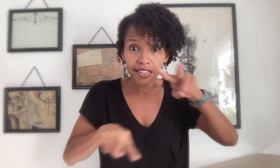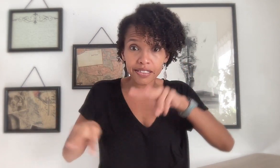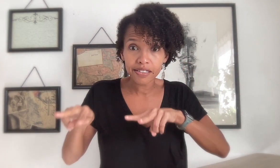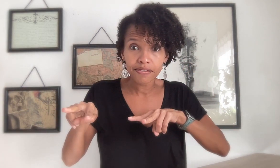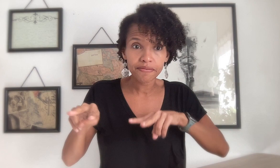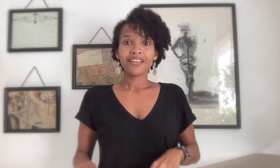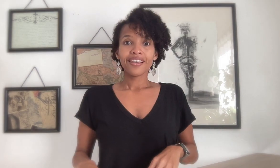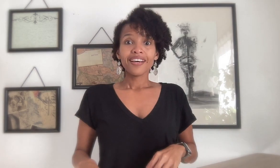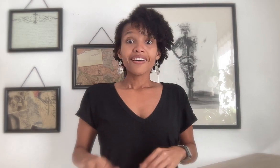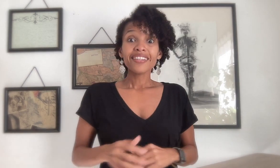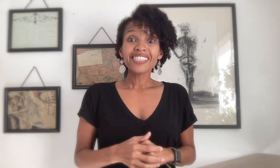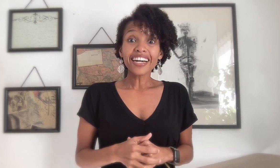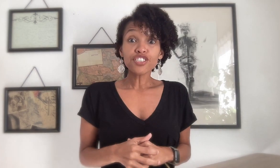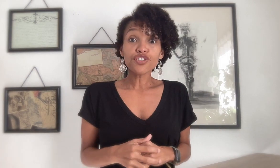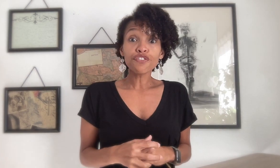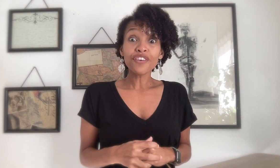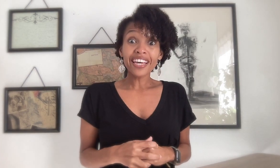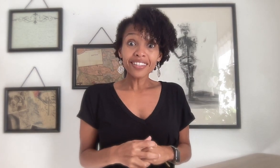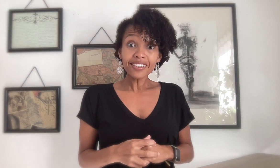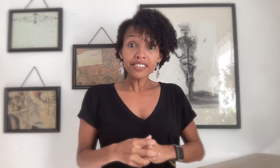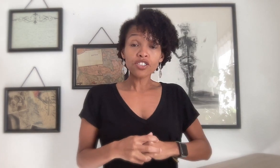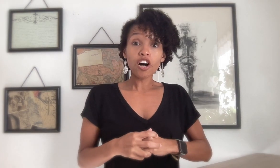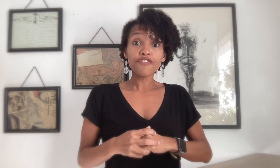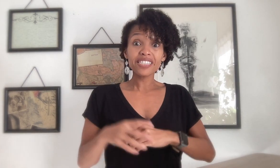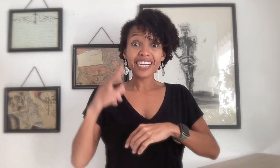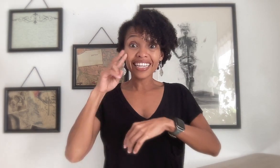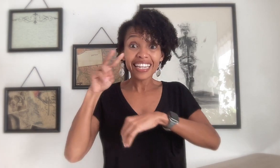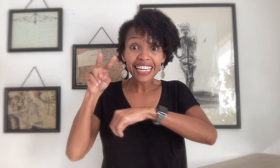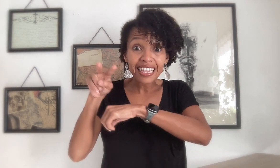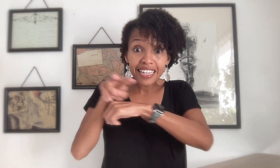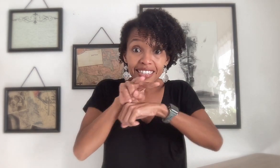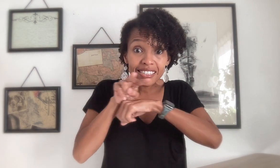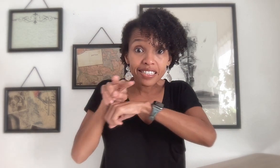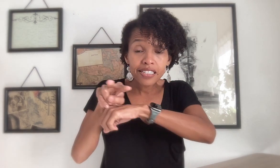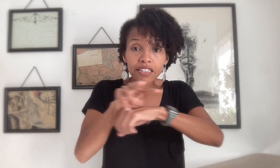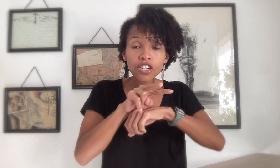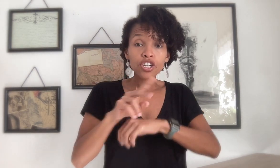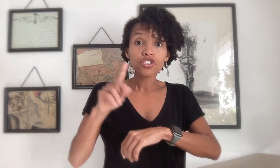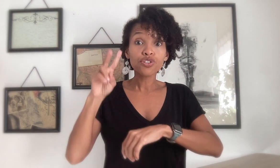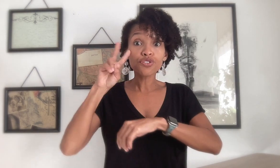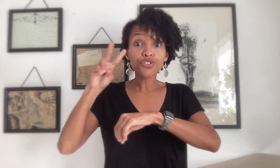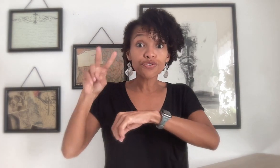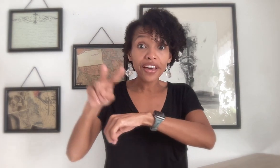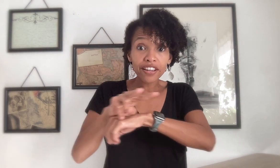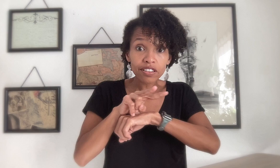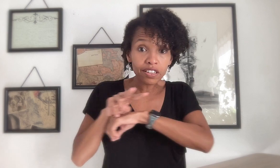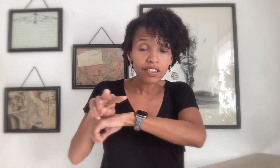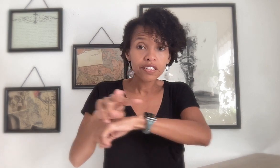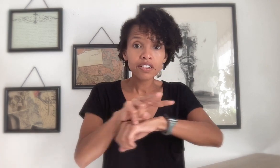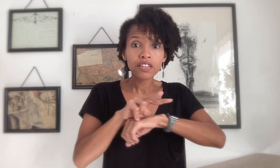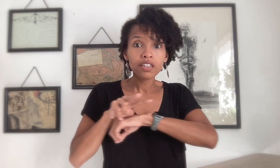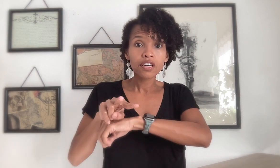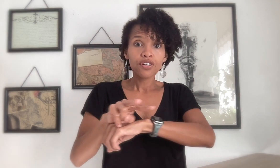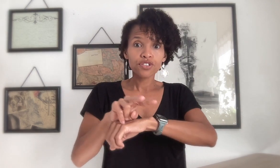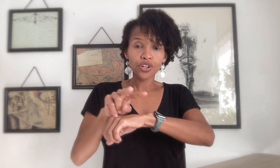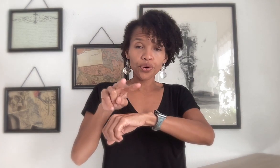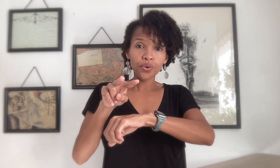this. The sign surveillance is often signed like this, to surveil. So